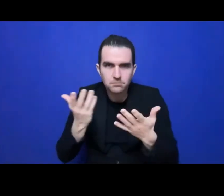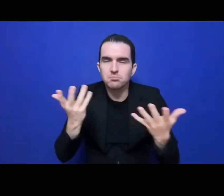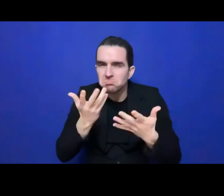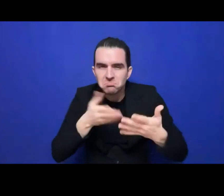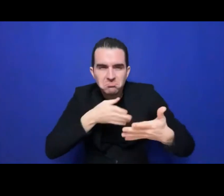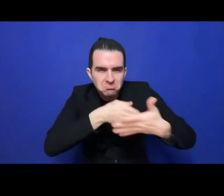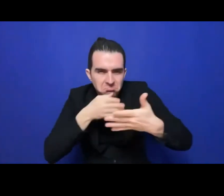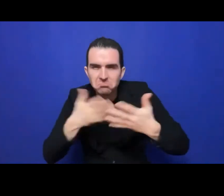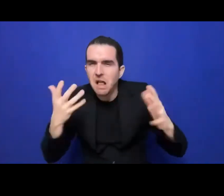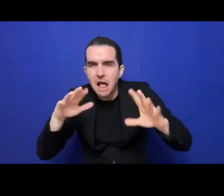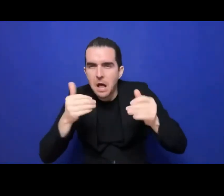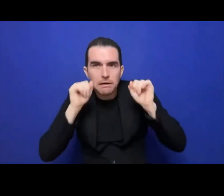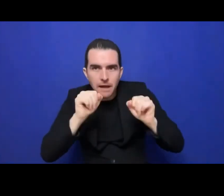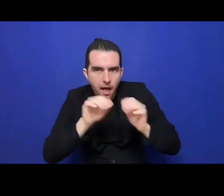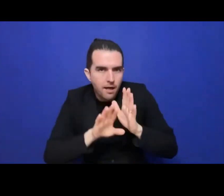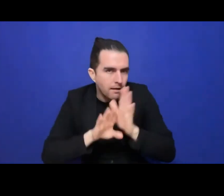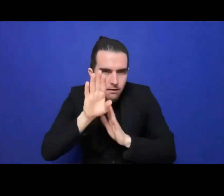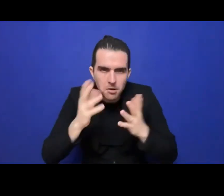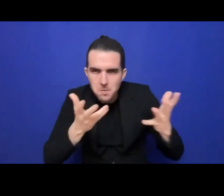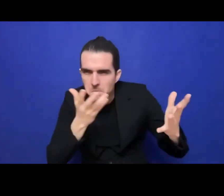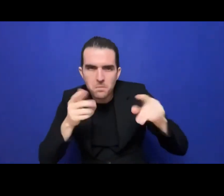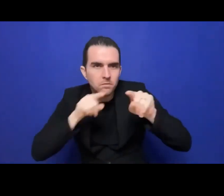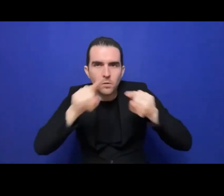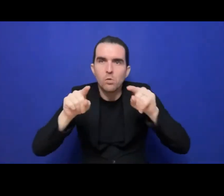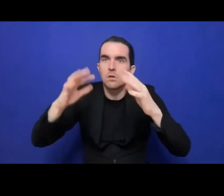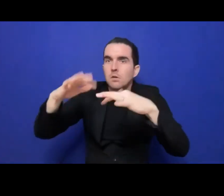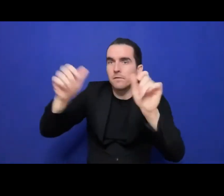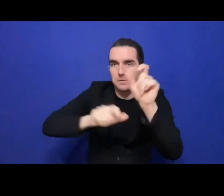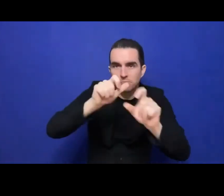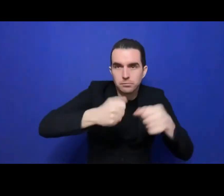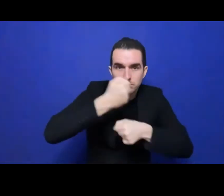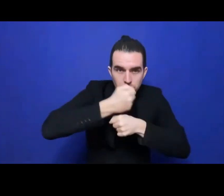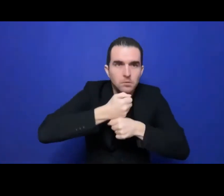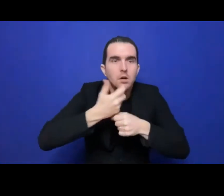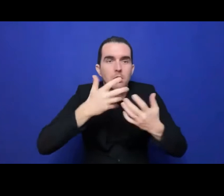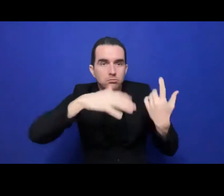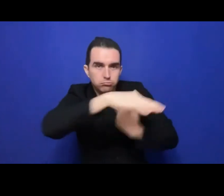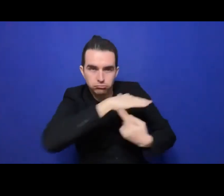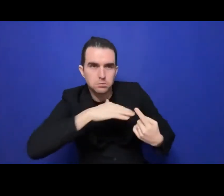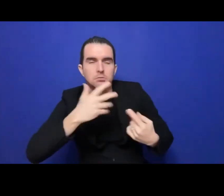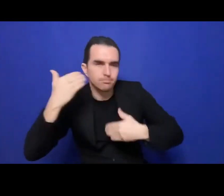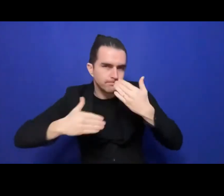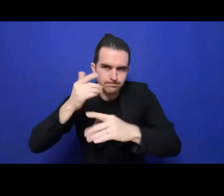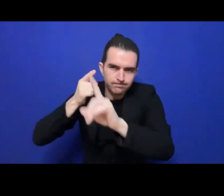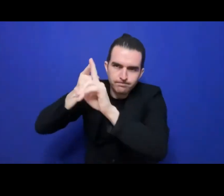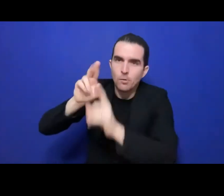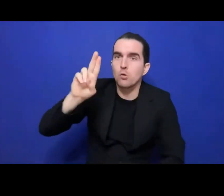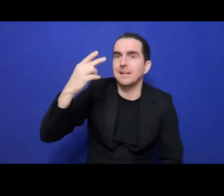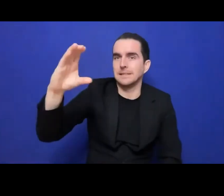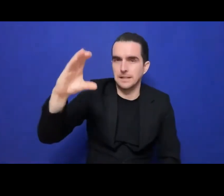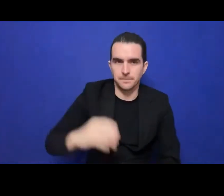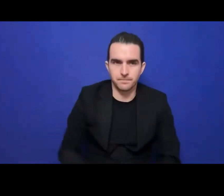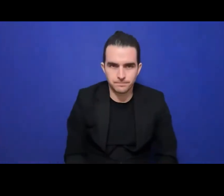that this work sits within a broader push for better engagement with civil society and communities